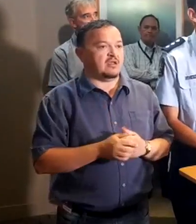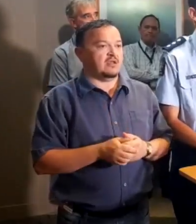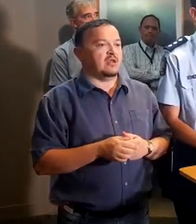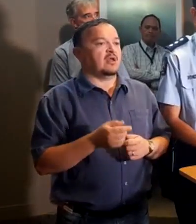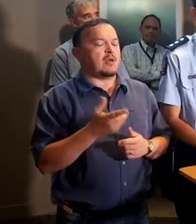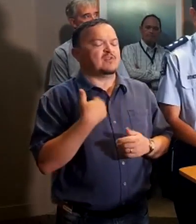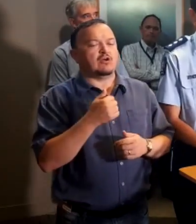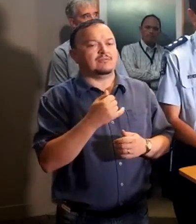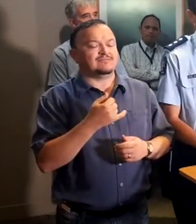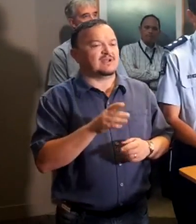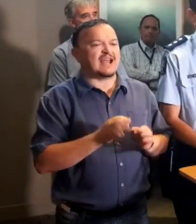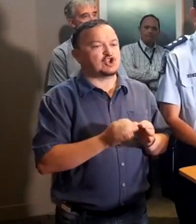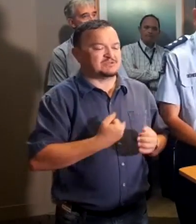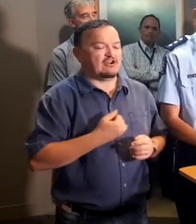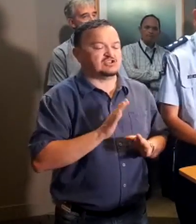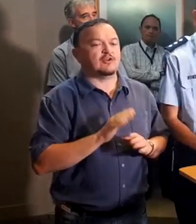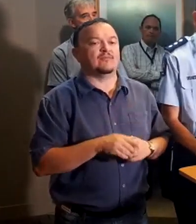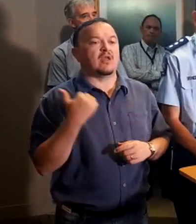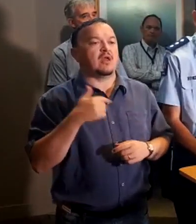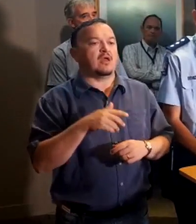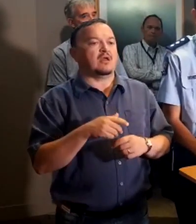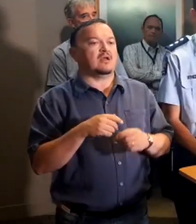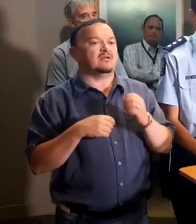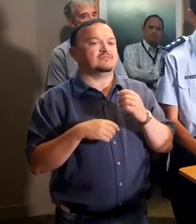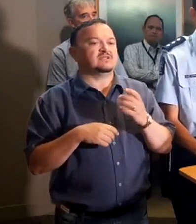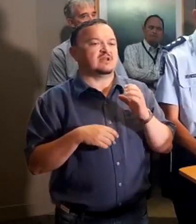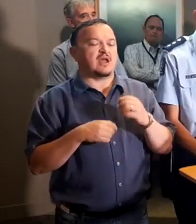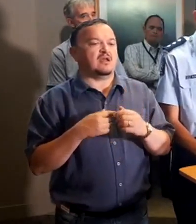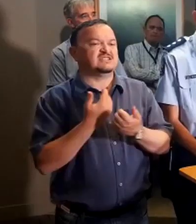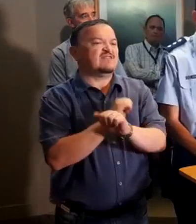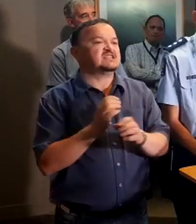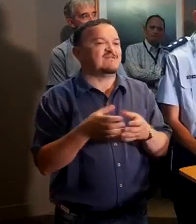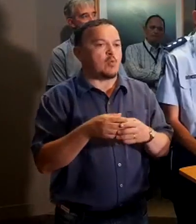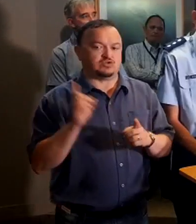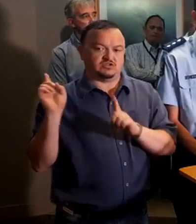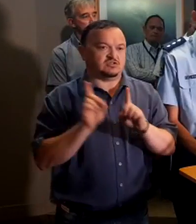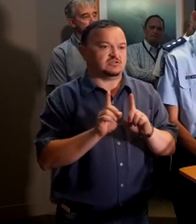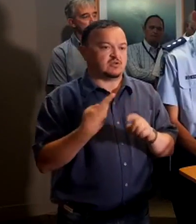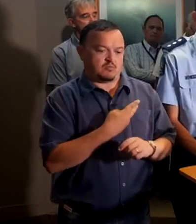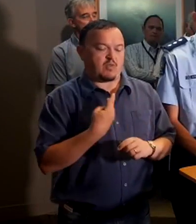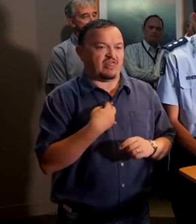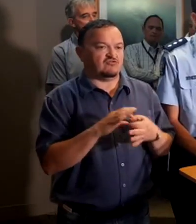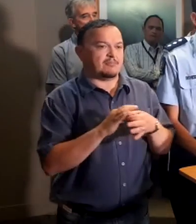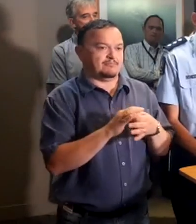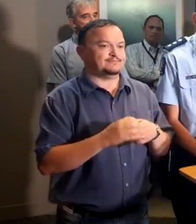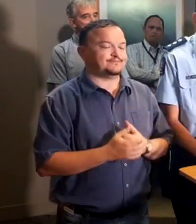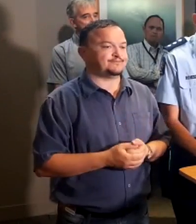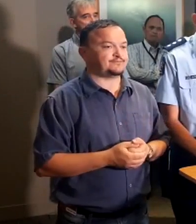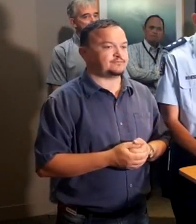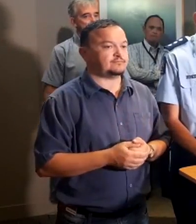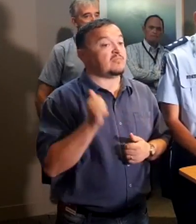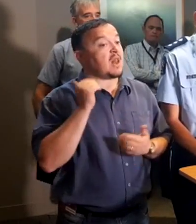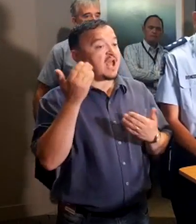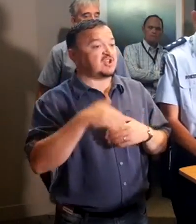Zealand Army on behalf of the New Zealand Defence Force, who are here supporting the civil defence emergency. Last